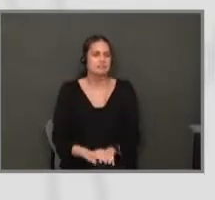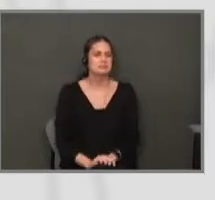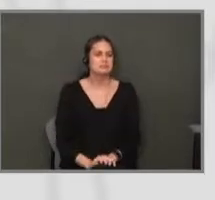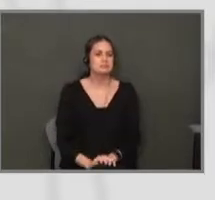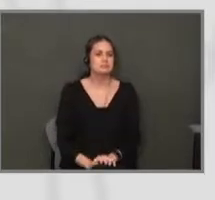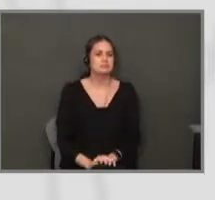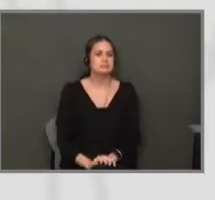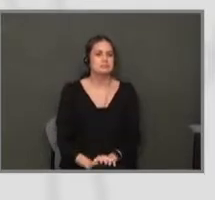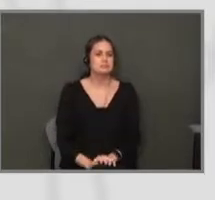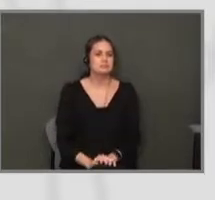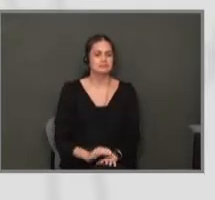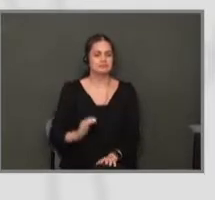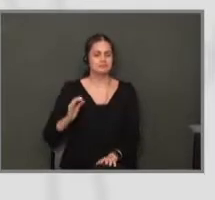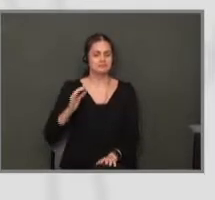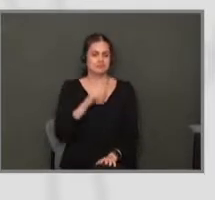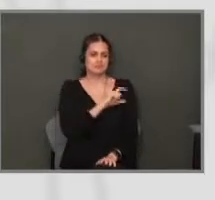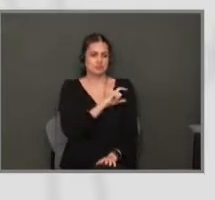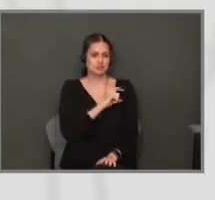Chief McManus?